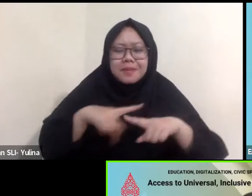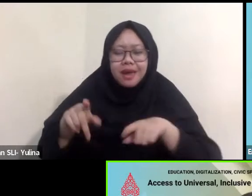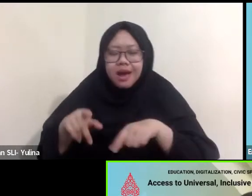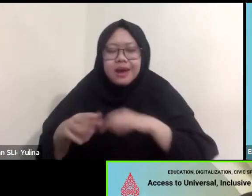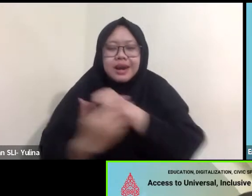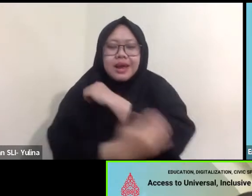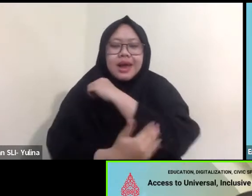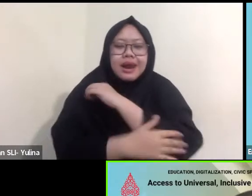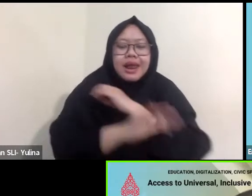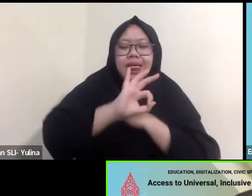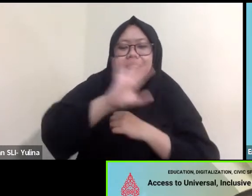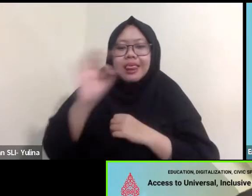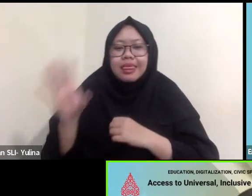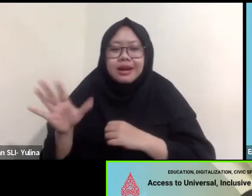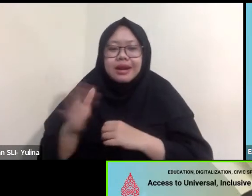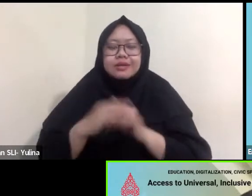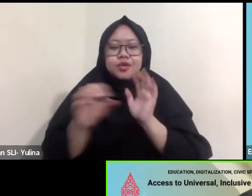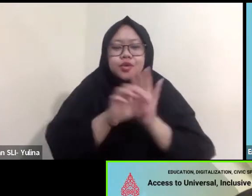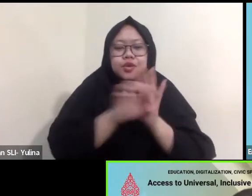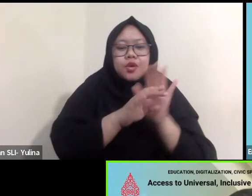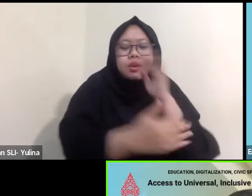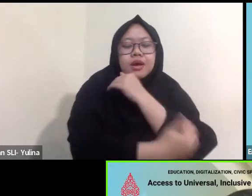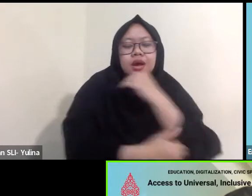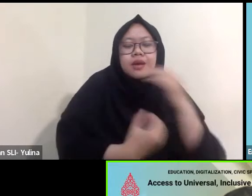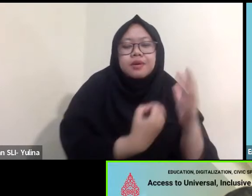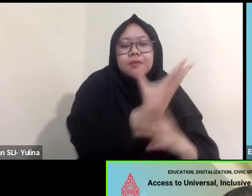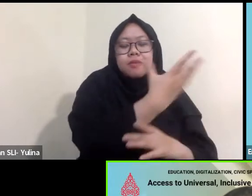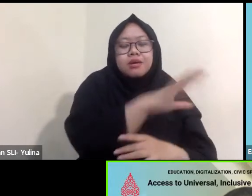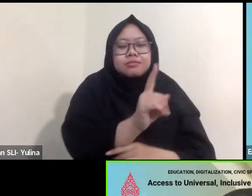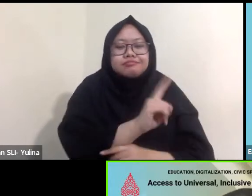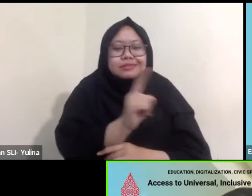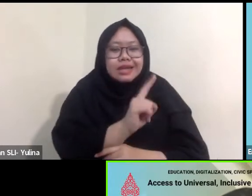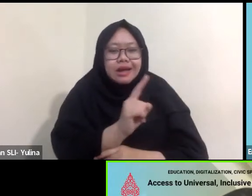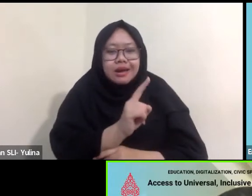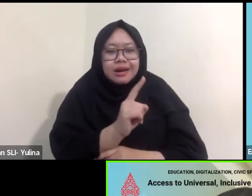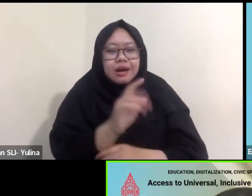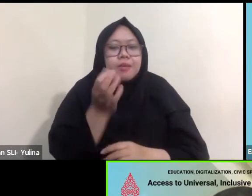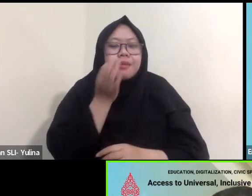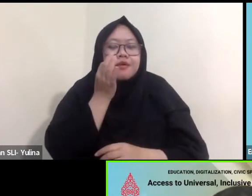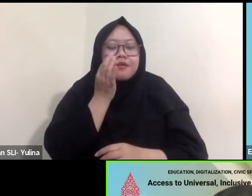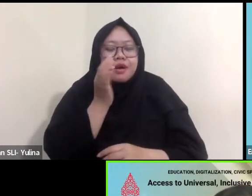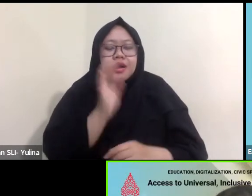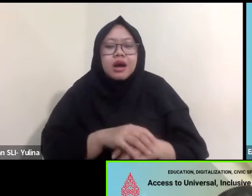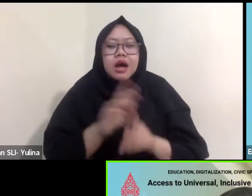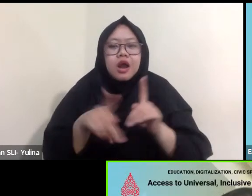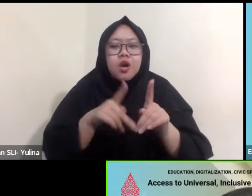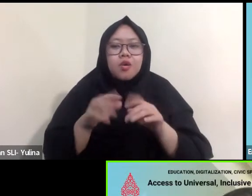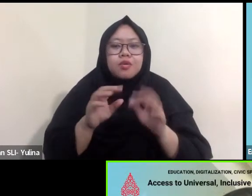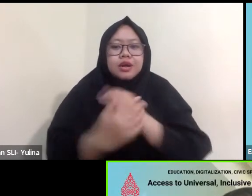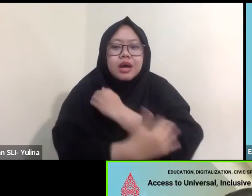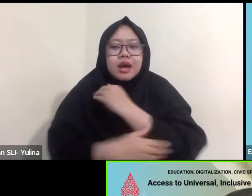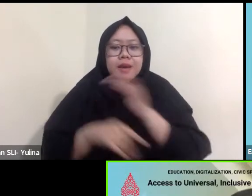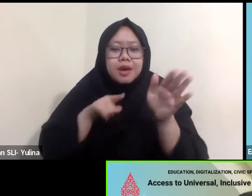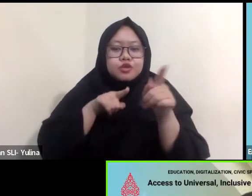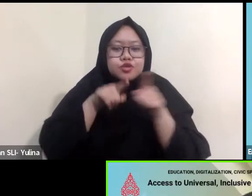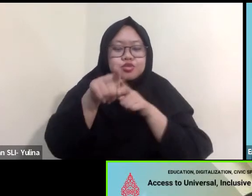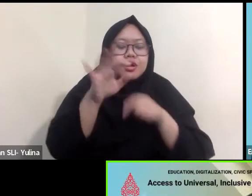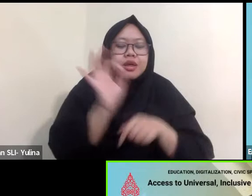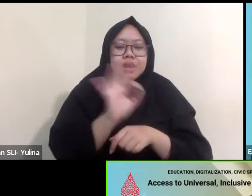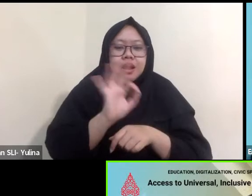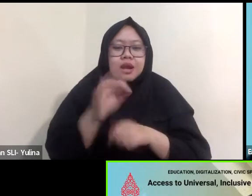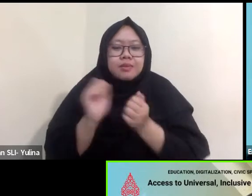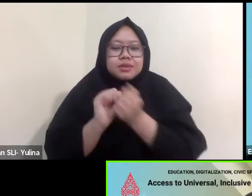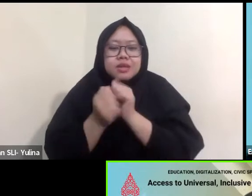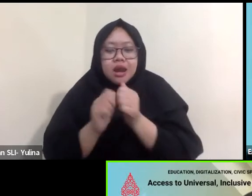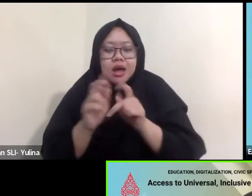developed countries may not have a problem in terms of educational financing compared to less developed countries. So I want to know, in your